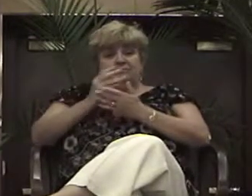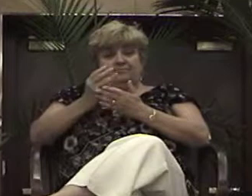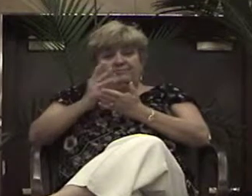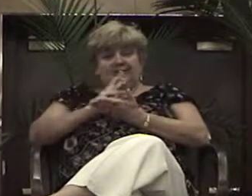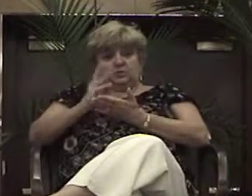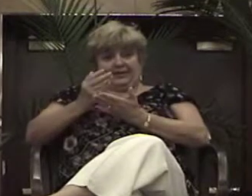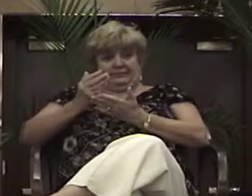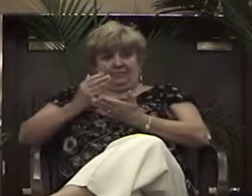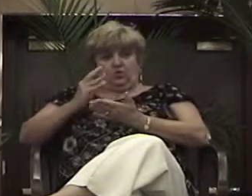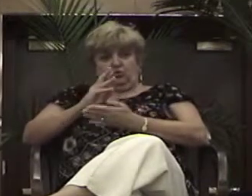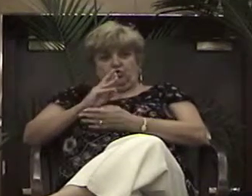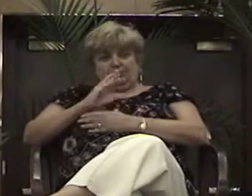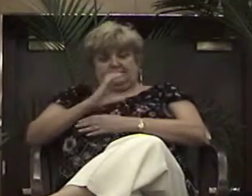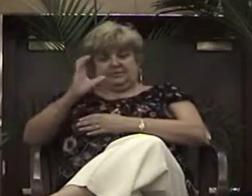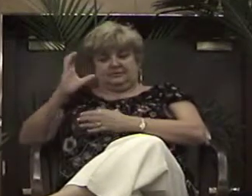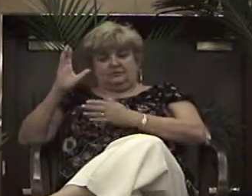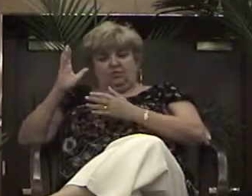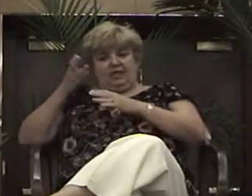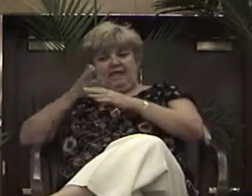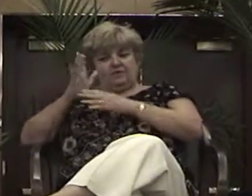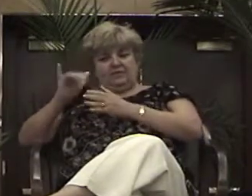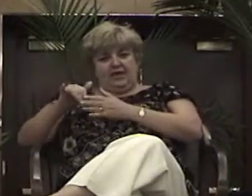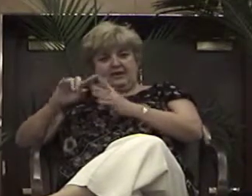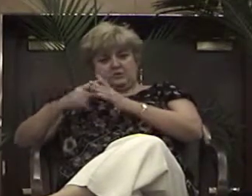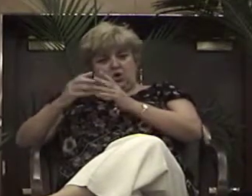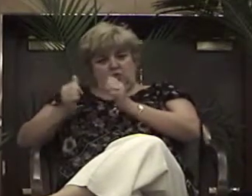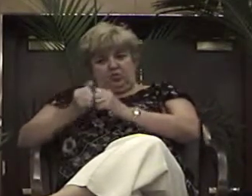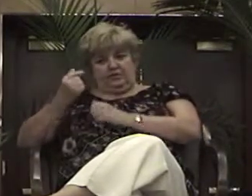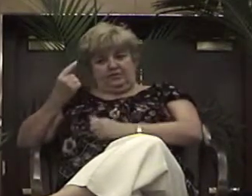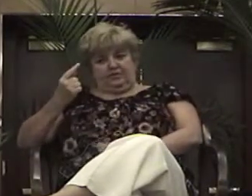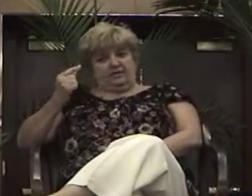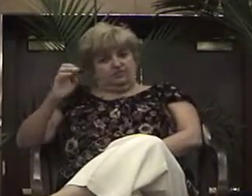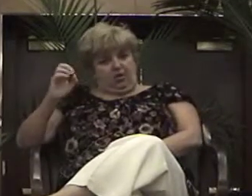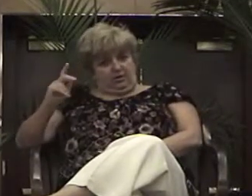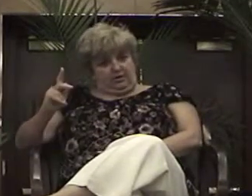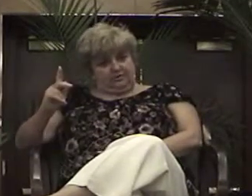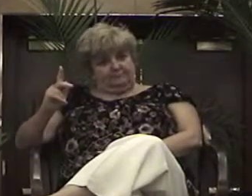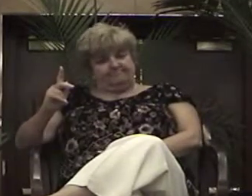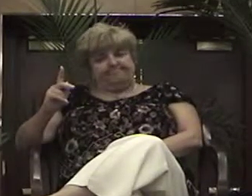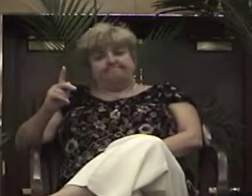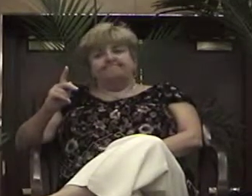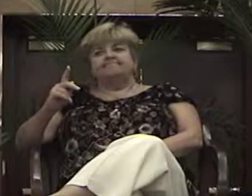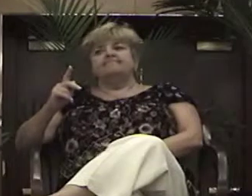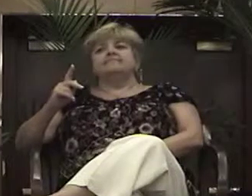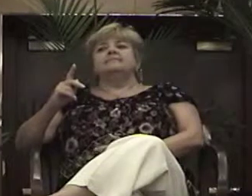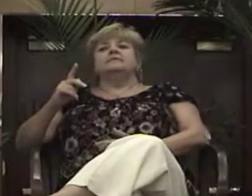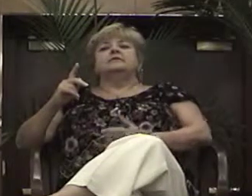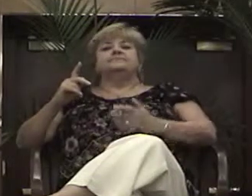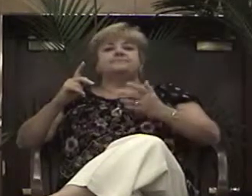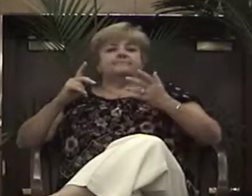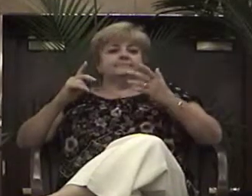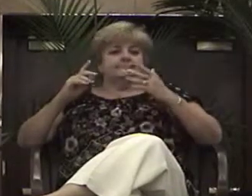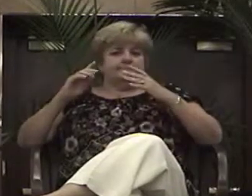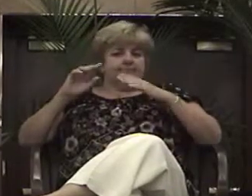For the next 38 years, I delivered my own Christmas hampers. I had them put together. I knew where they were going. I knew the people needed